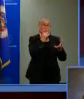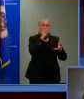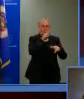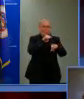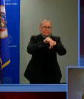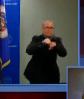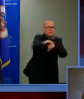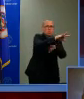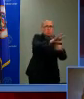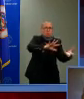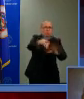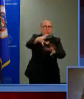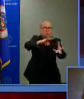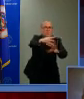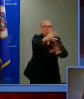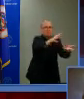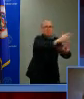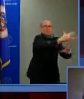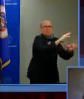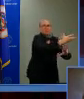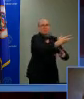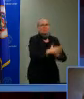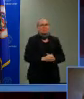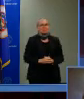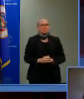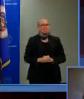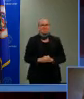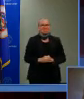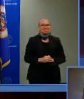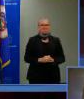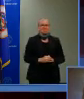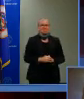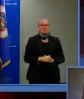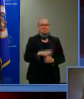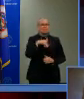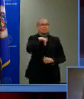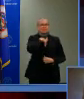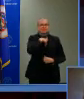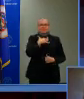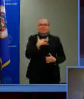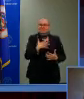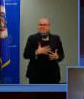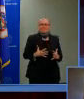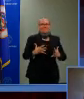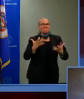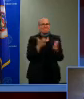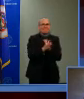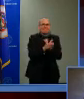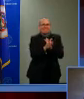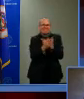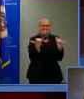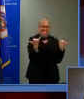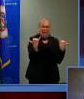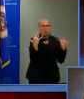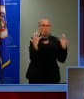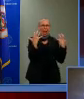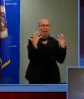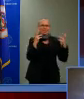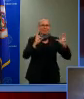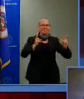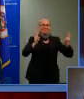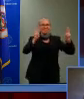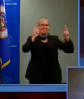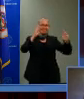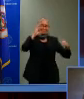Walz addressing the updated charges for Derek Chauvin and the charging of 3 other officers involved in the death of George